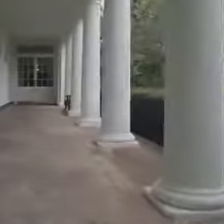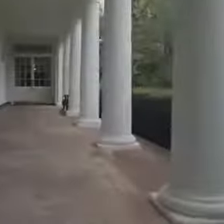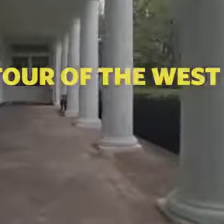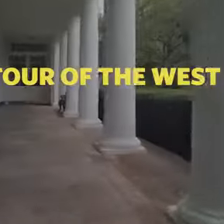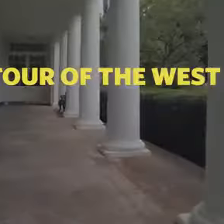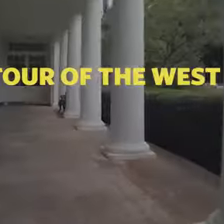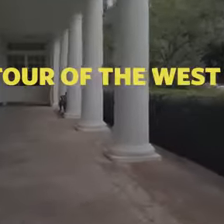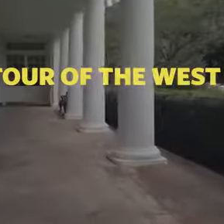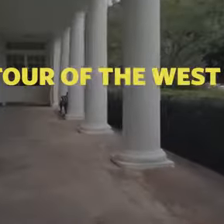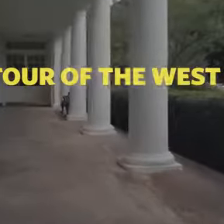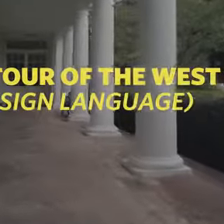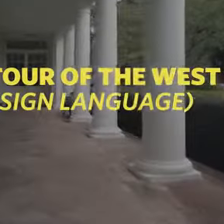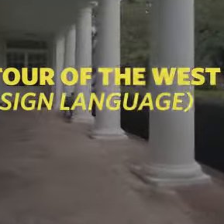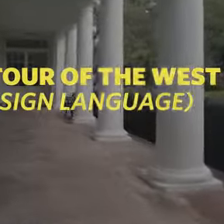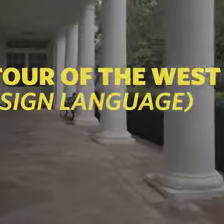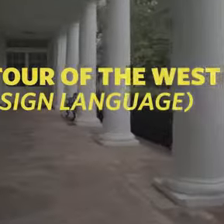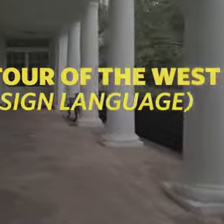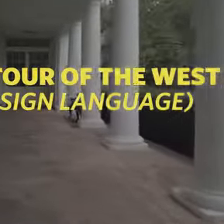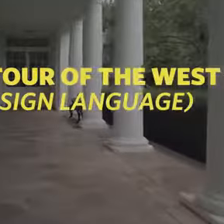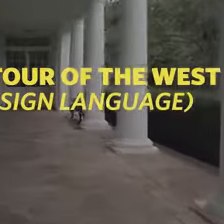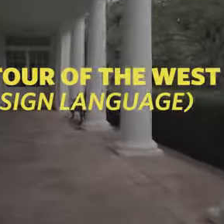This is a tour of the West Wing in sign language.